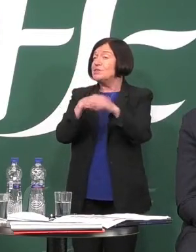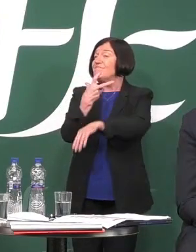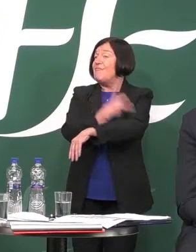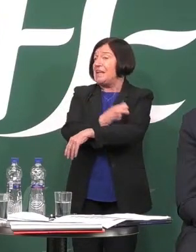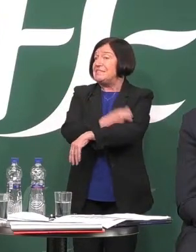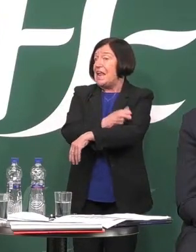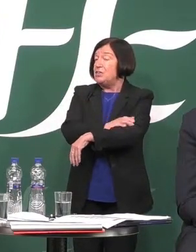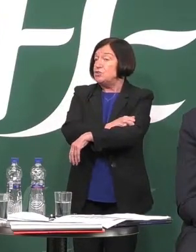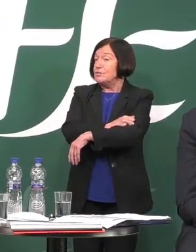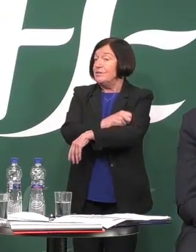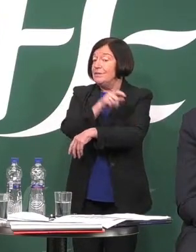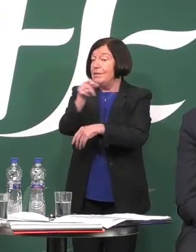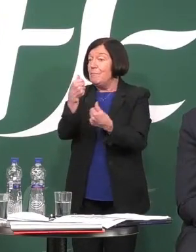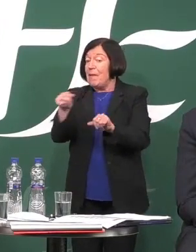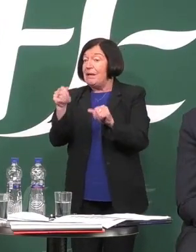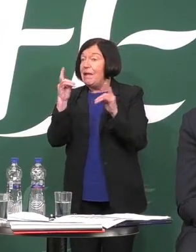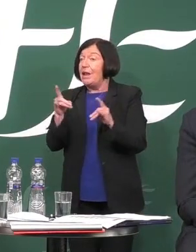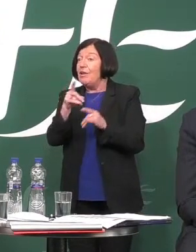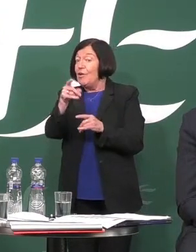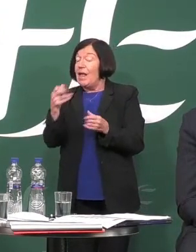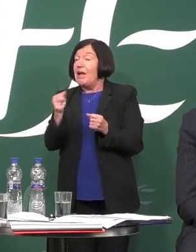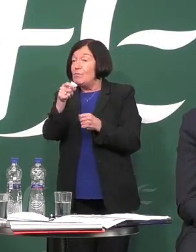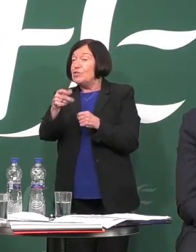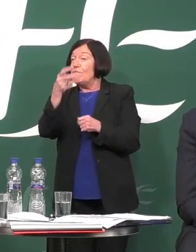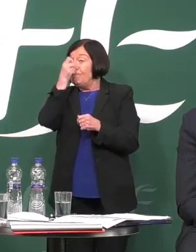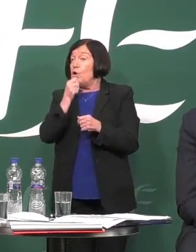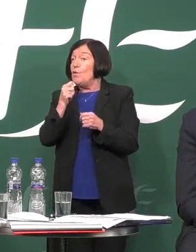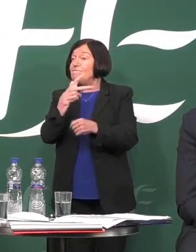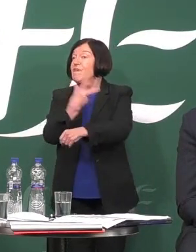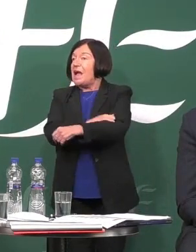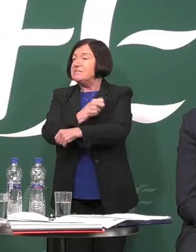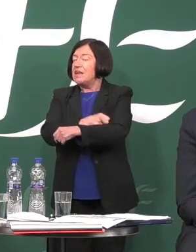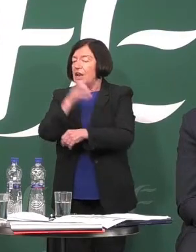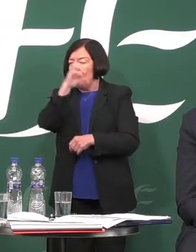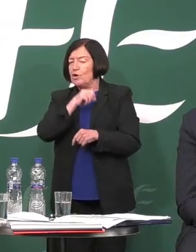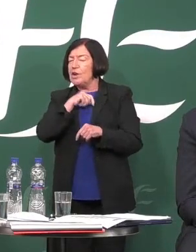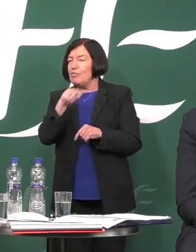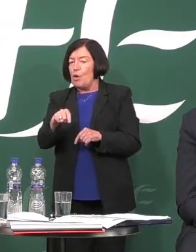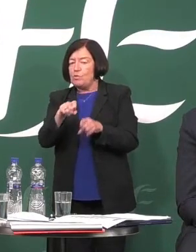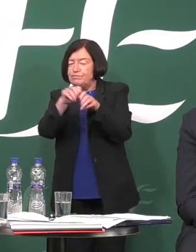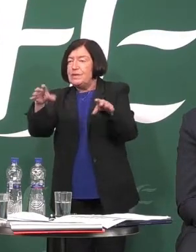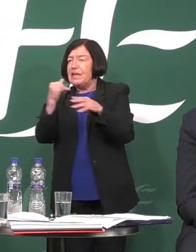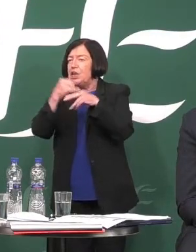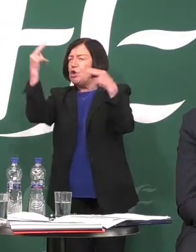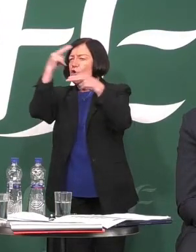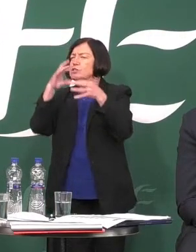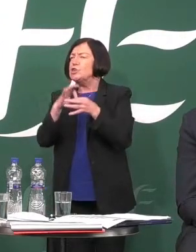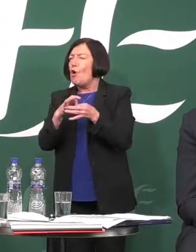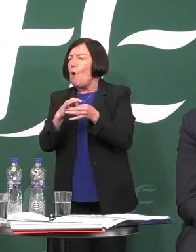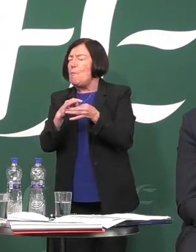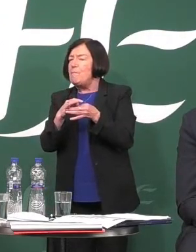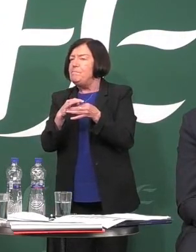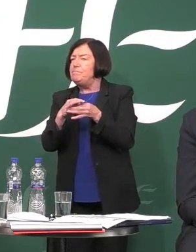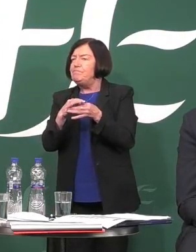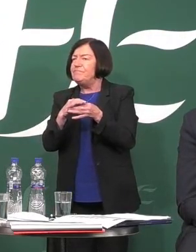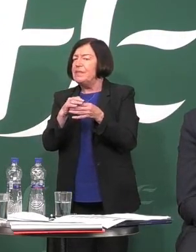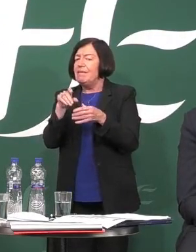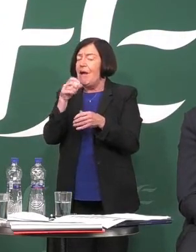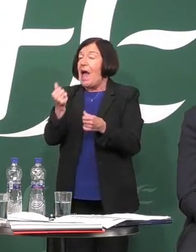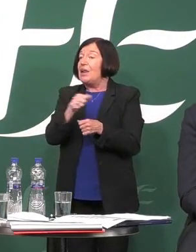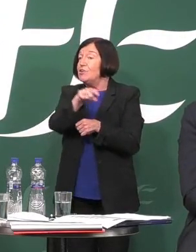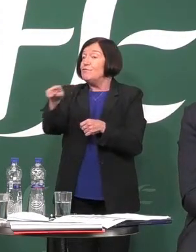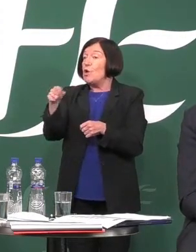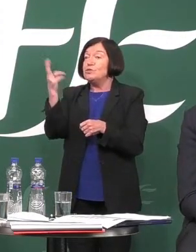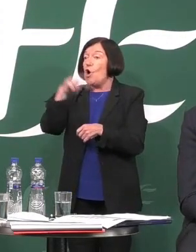vaccination uptake of the vaccine? Because we get that for the flu vaccine. And looking at those outbreaks in nursing homes, Professor Cormacan, were any of